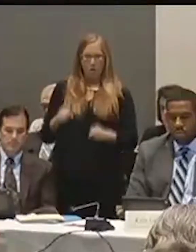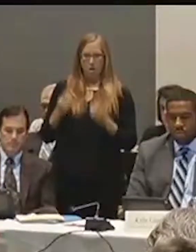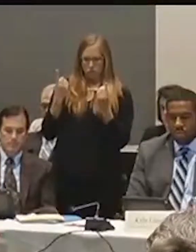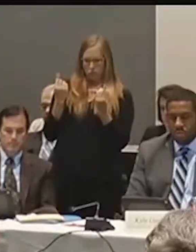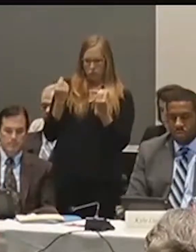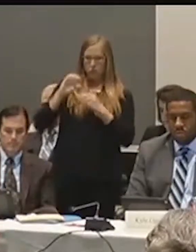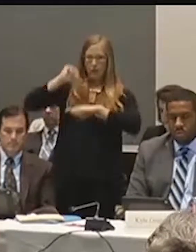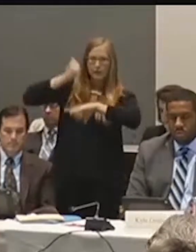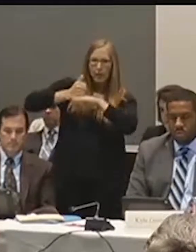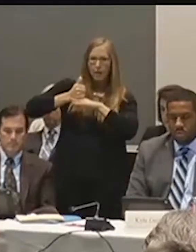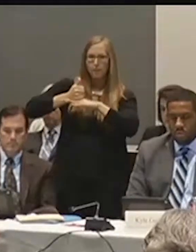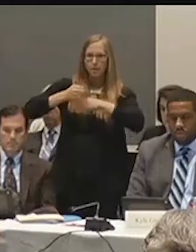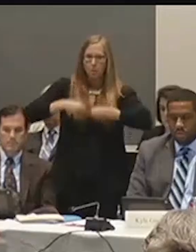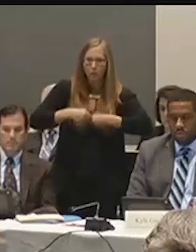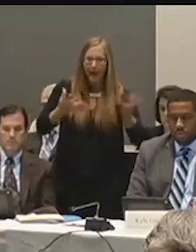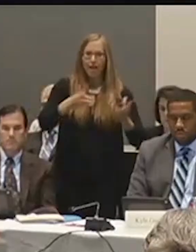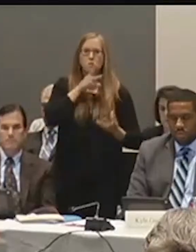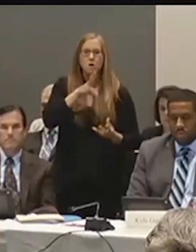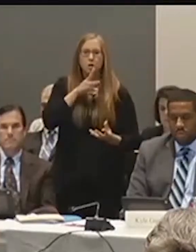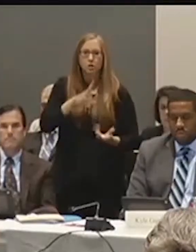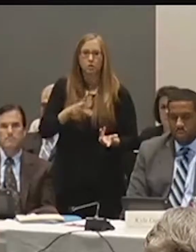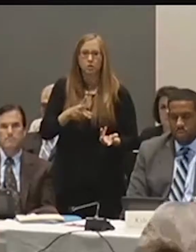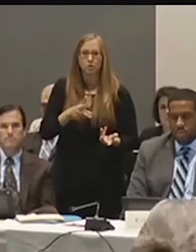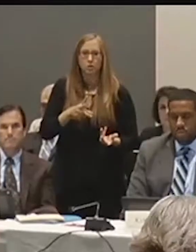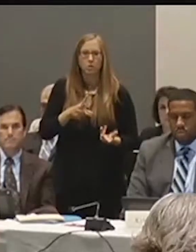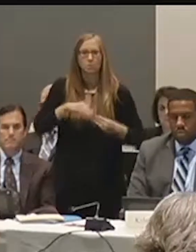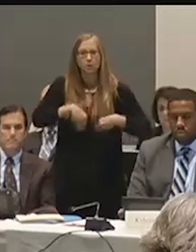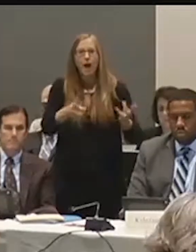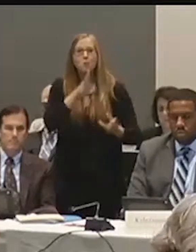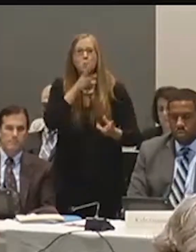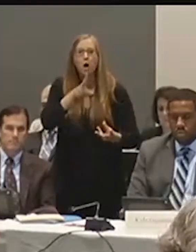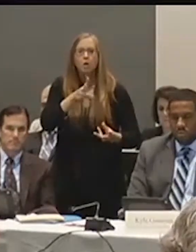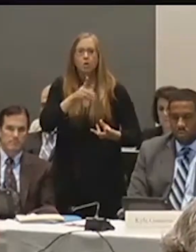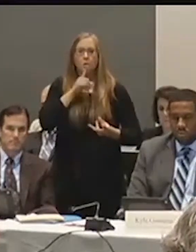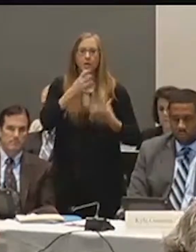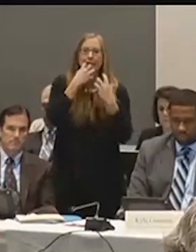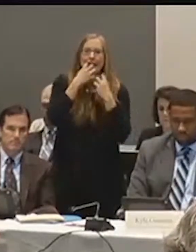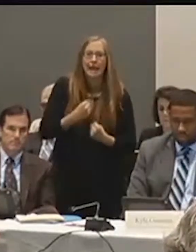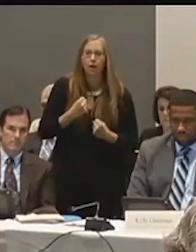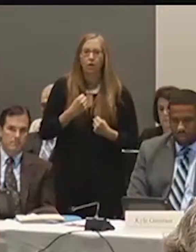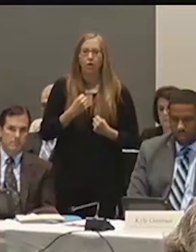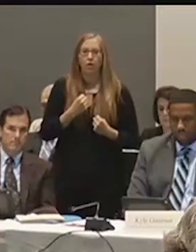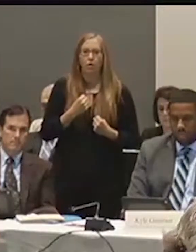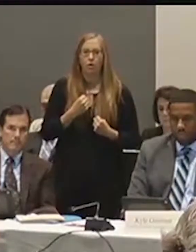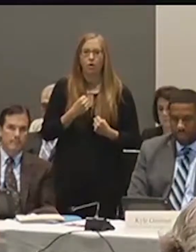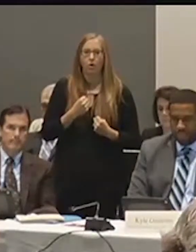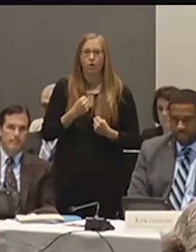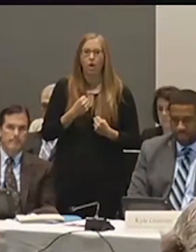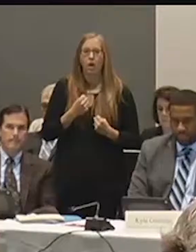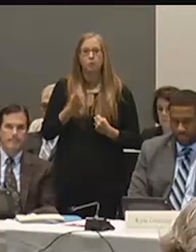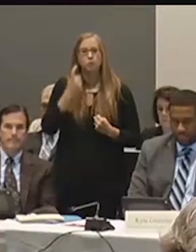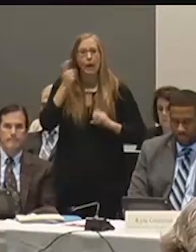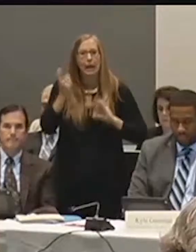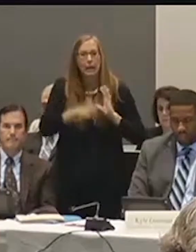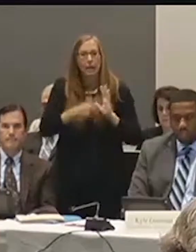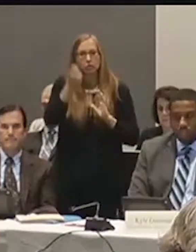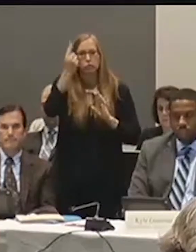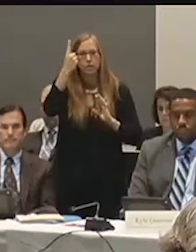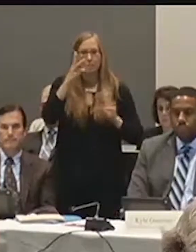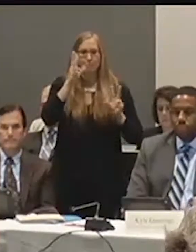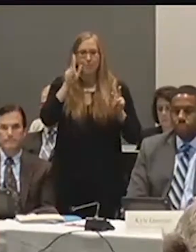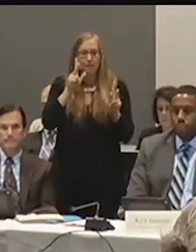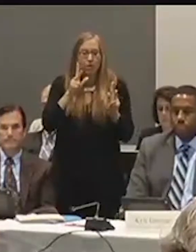involved in delivering services in a way that's compassionate and recognizes the affordability constraints of the customers